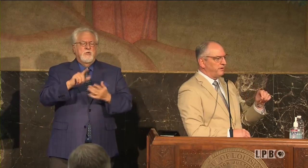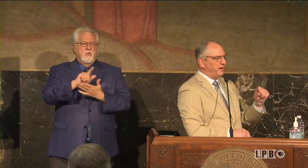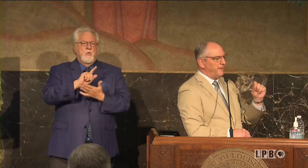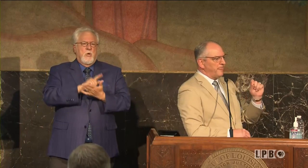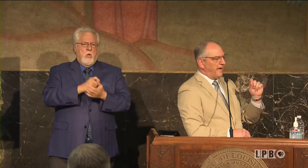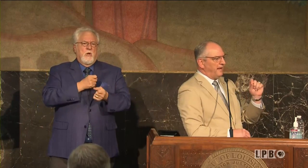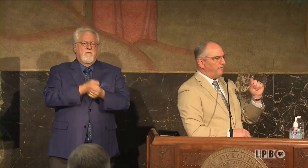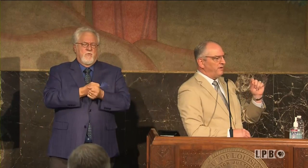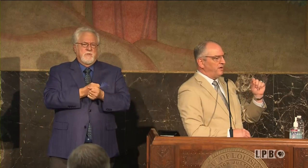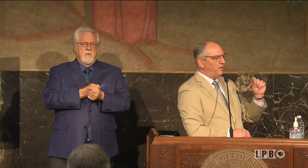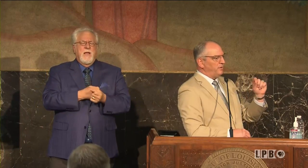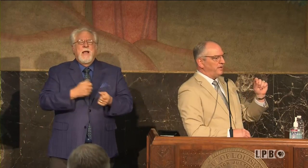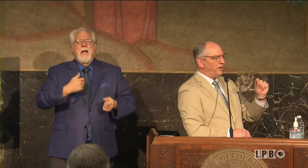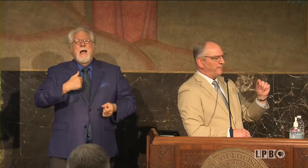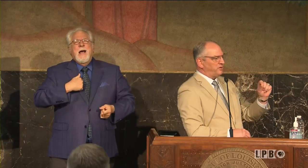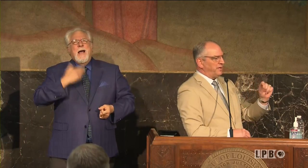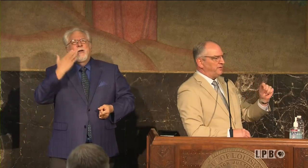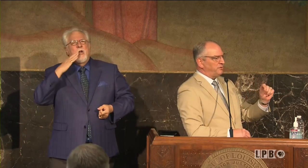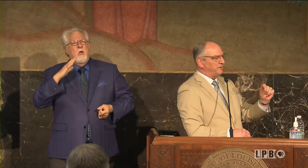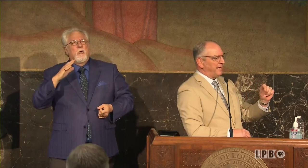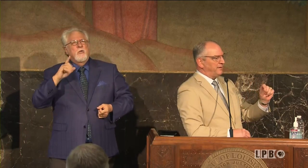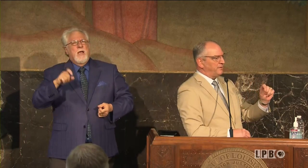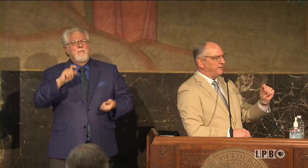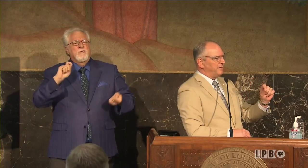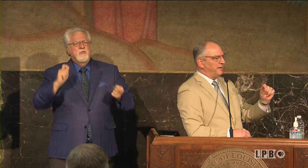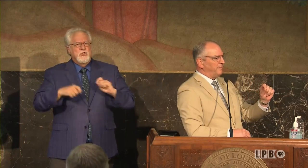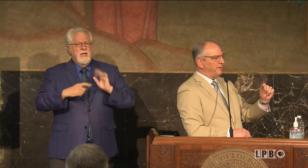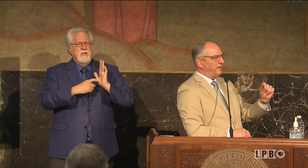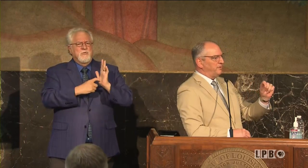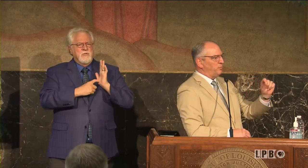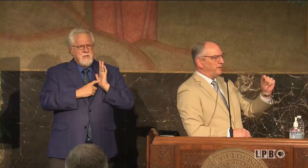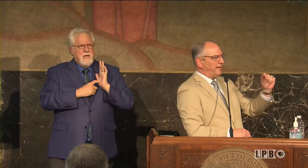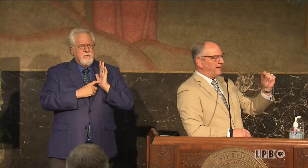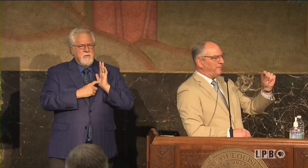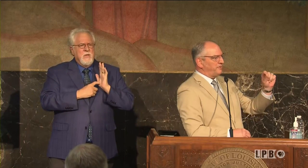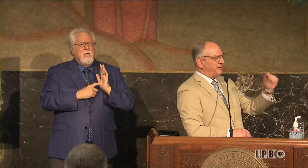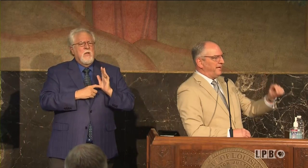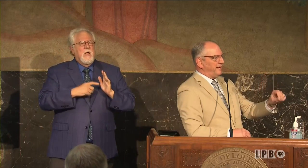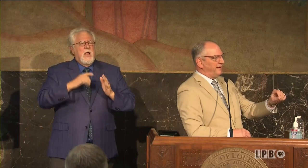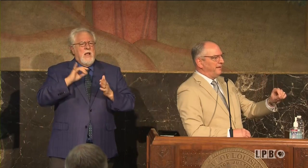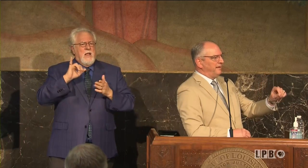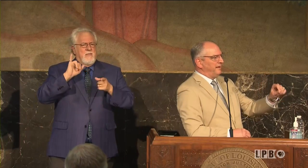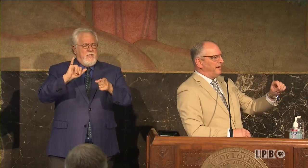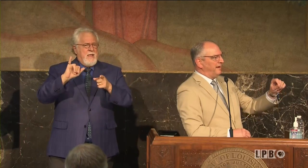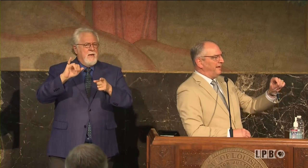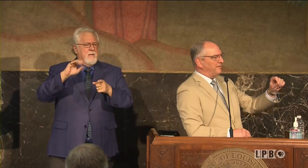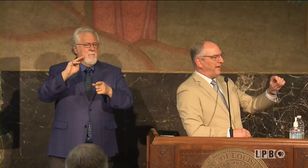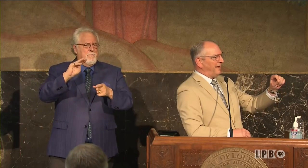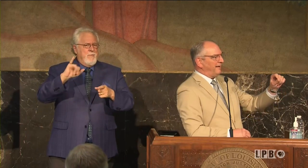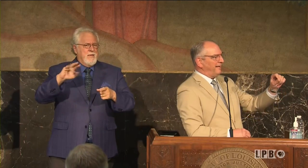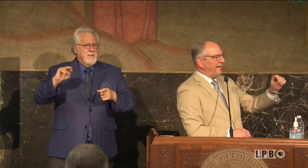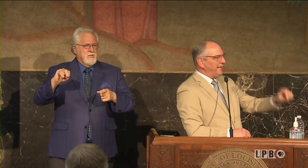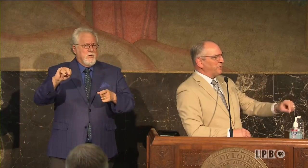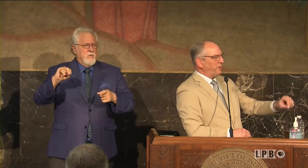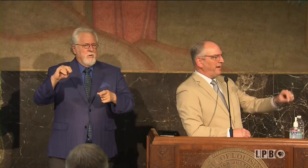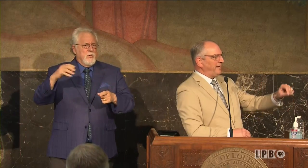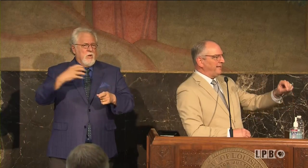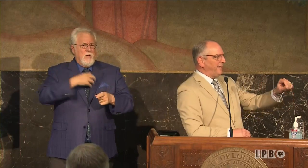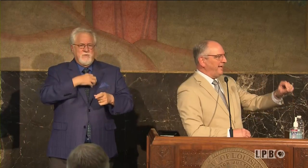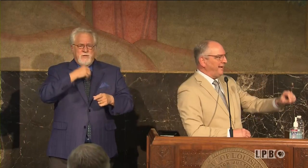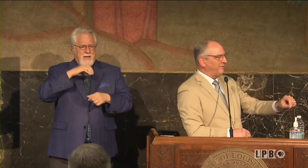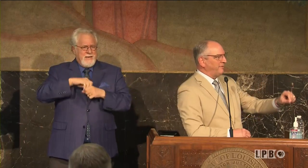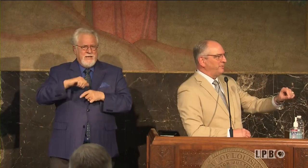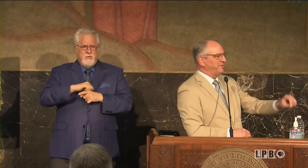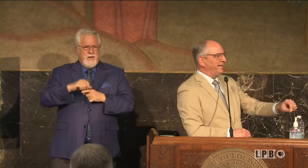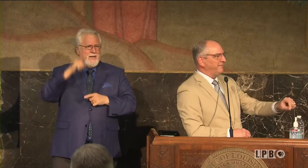officer. I don't know that you have to change the standards because what that officer did is not in any training that